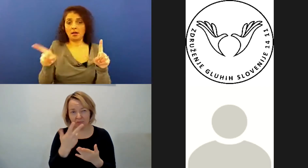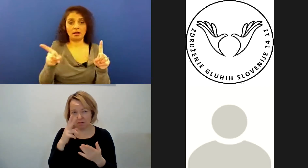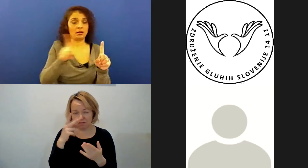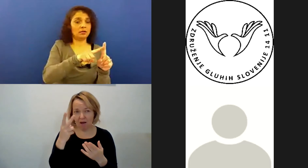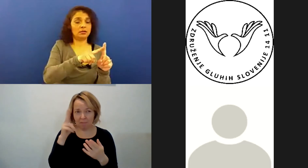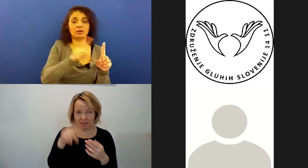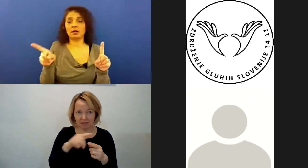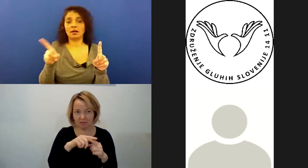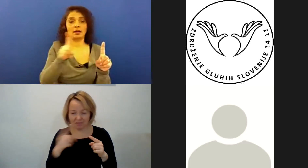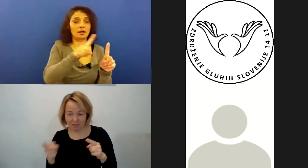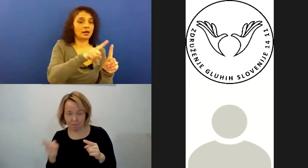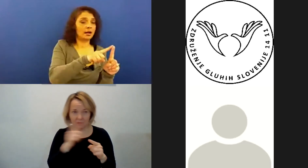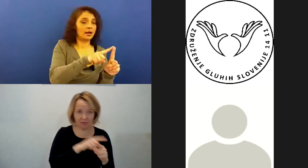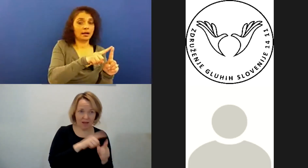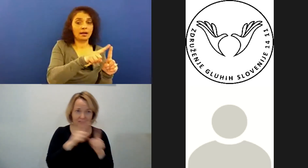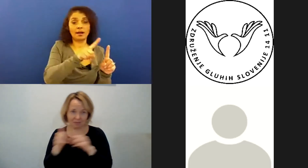for 2 months,